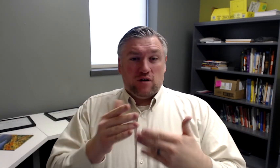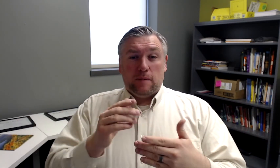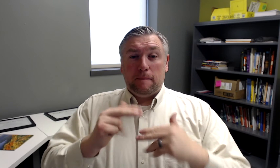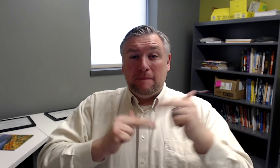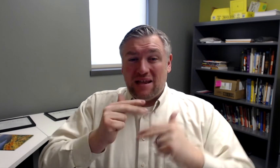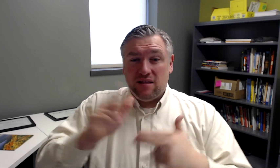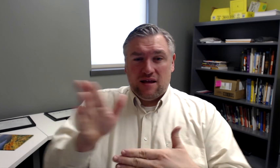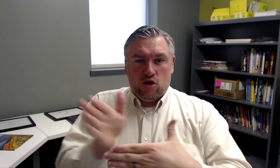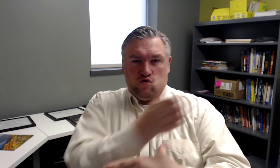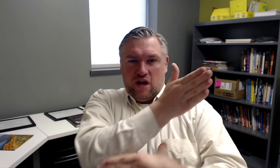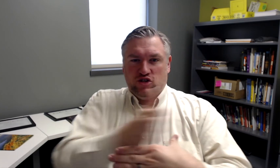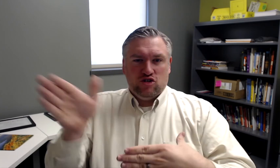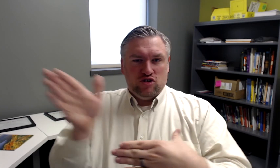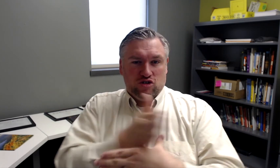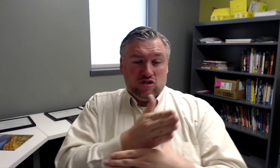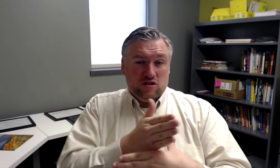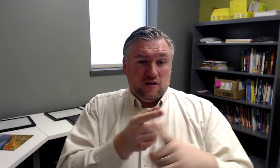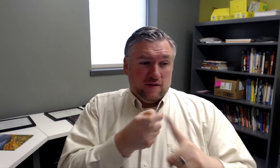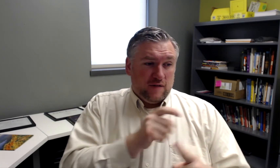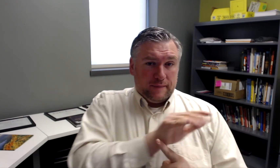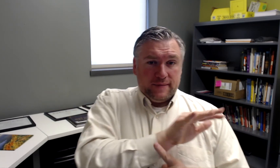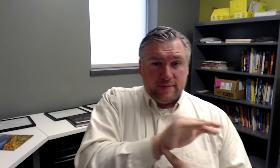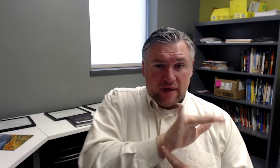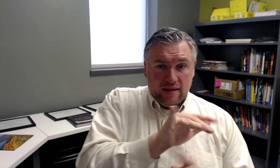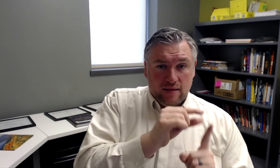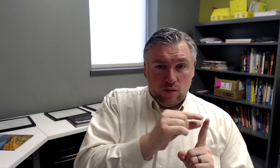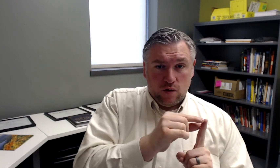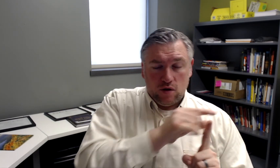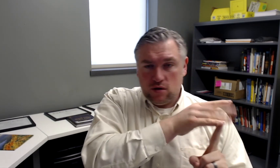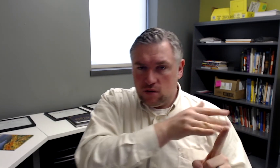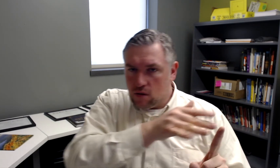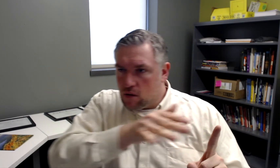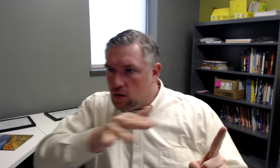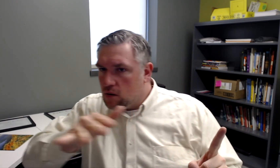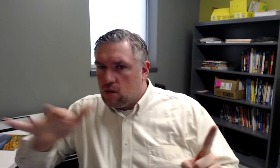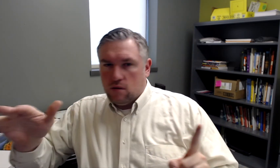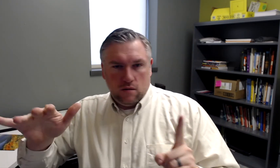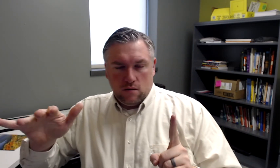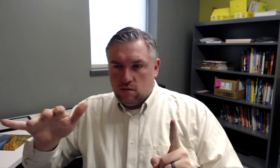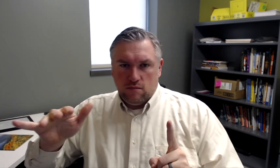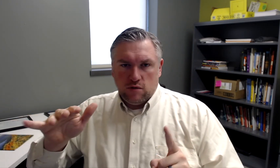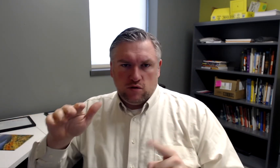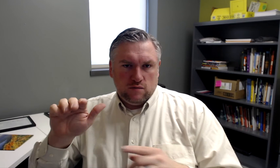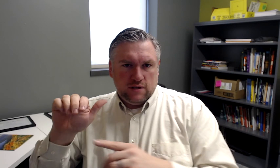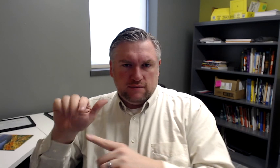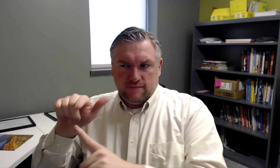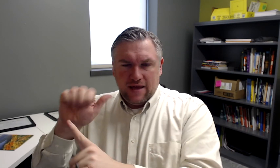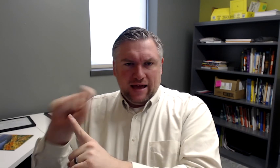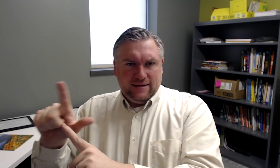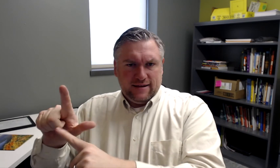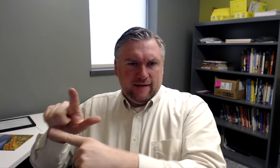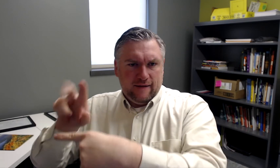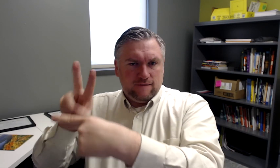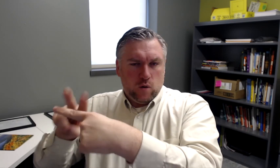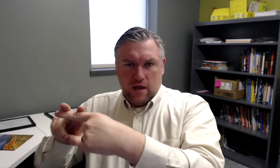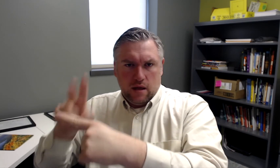ready whatever they come. Build that register from finger spelling all the way up to pure